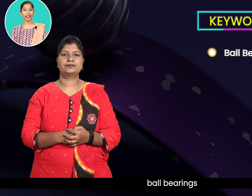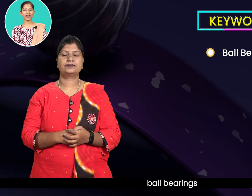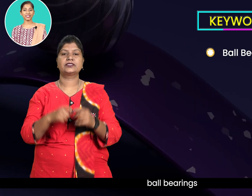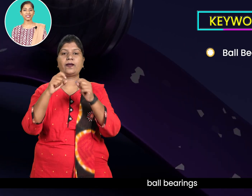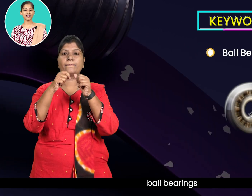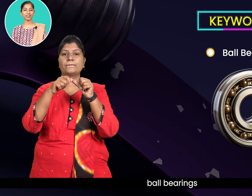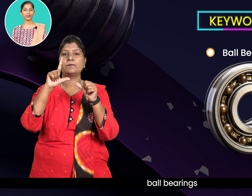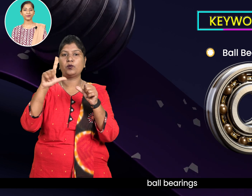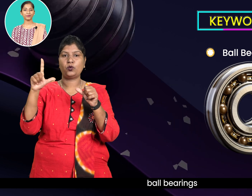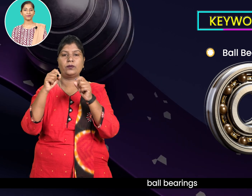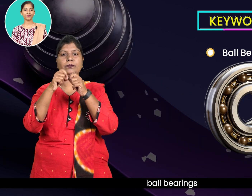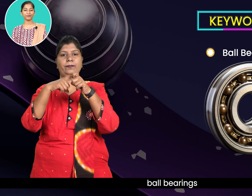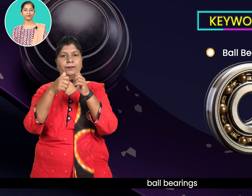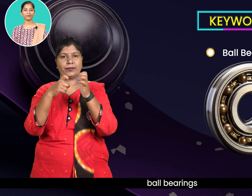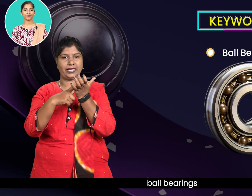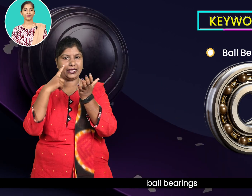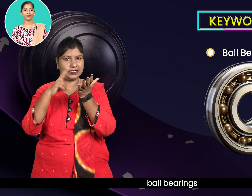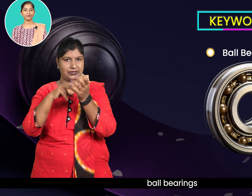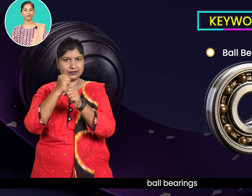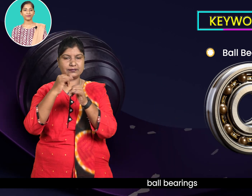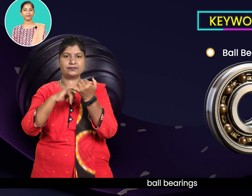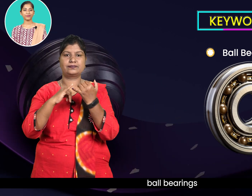ball bearings,